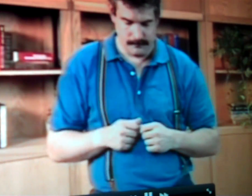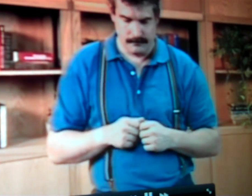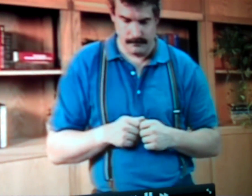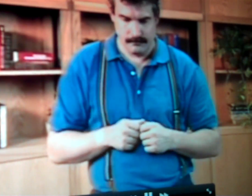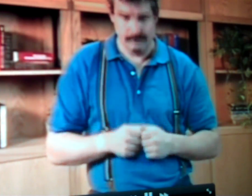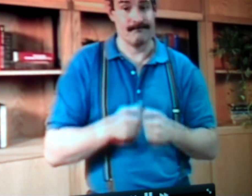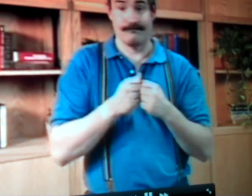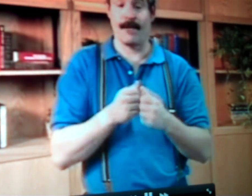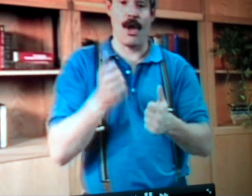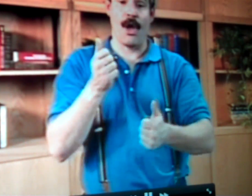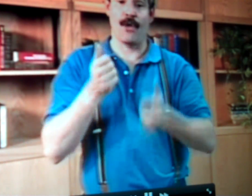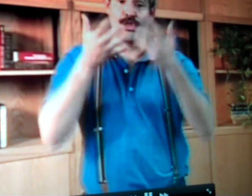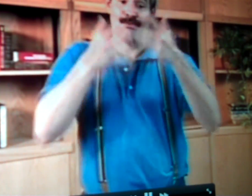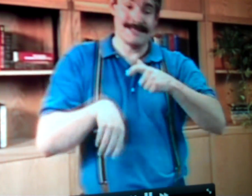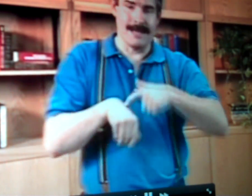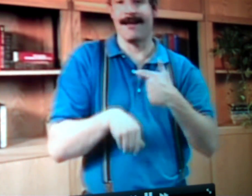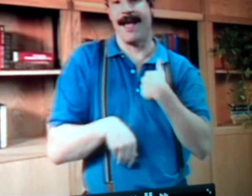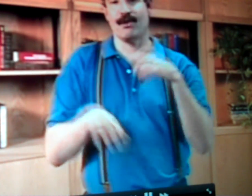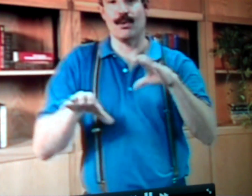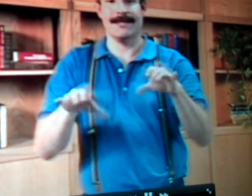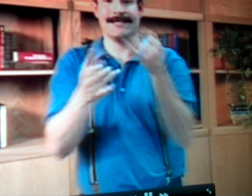that matched my curriculum.